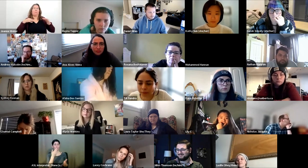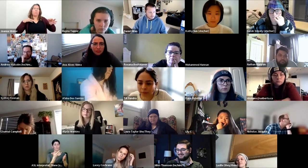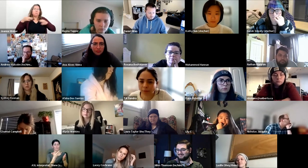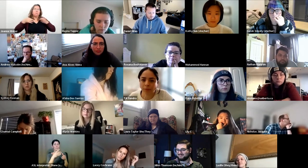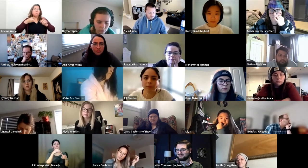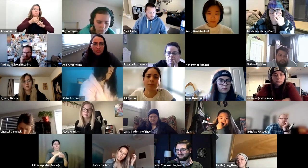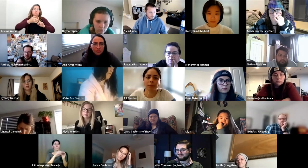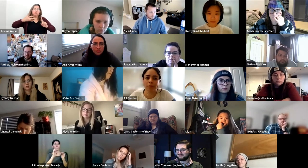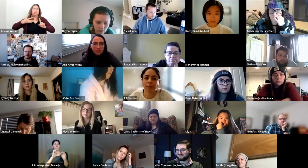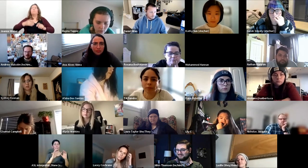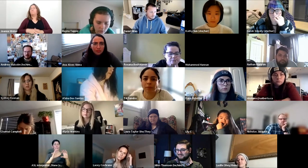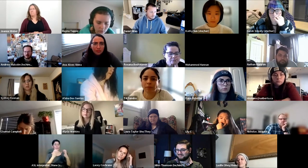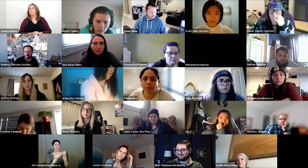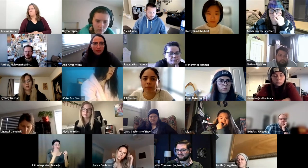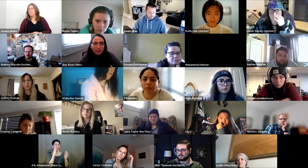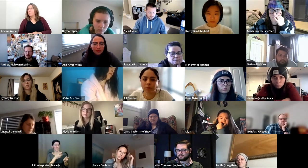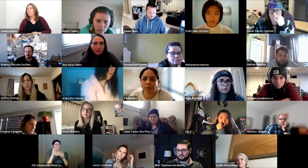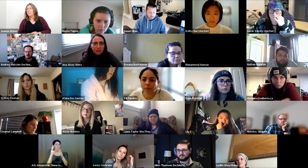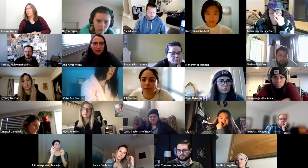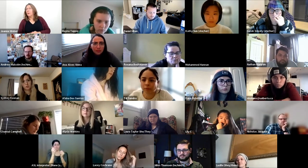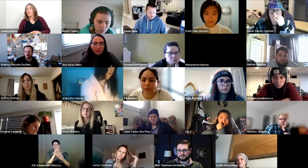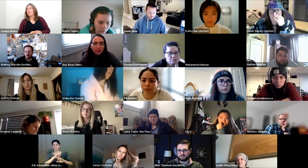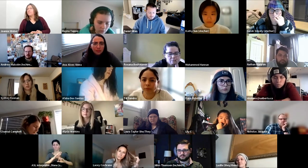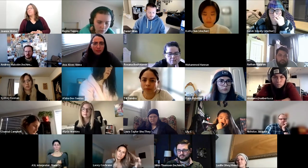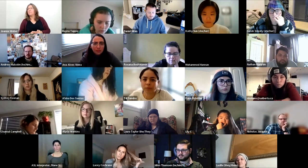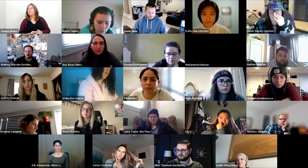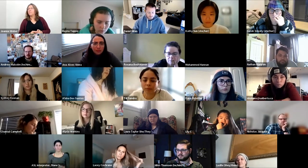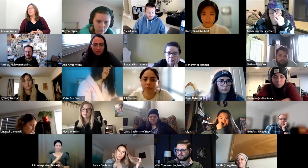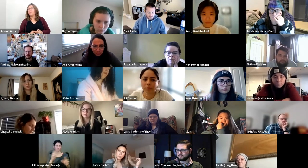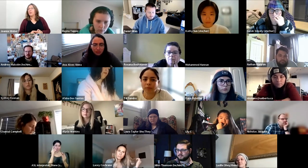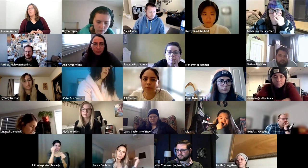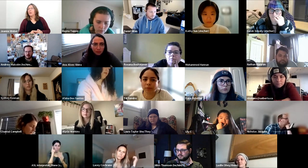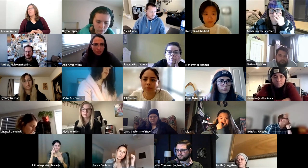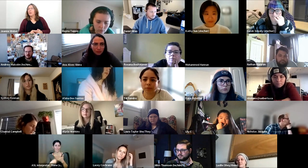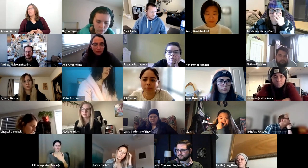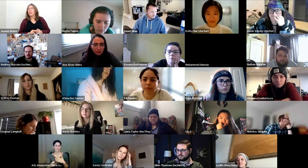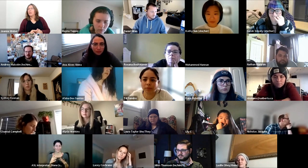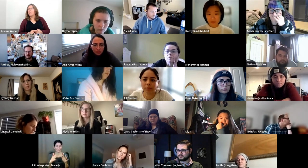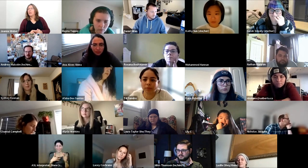that information. It will be ready for you next week.